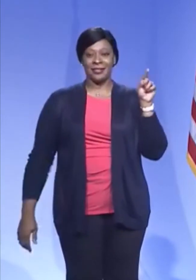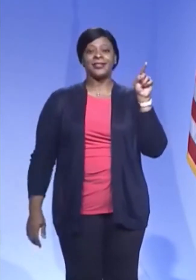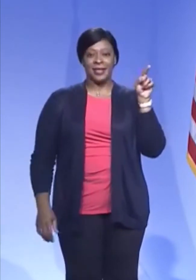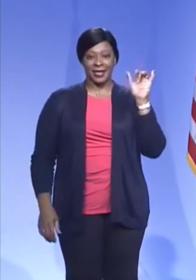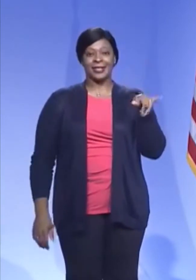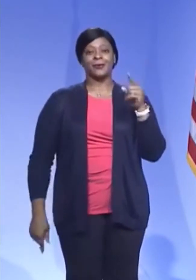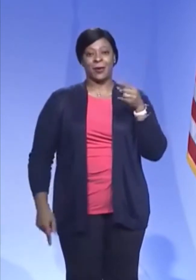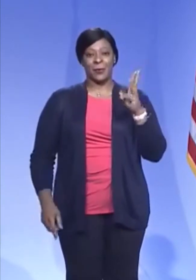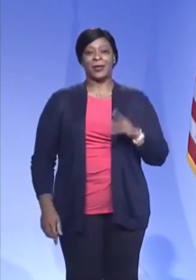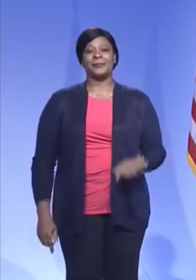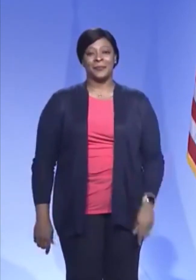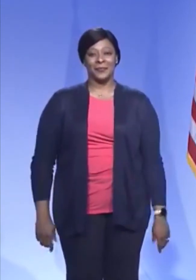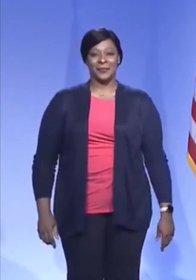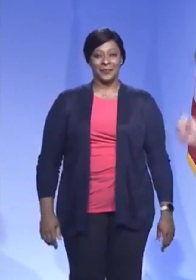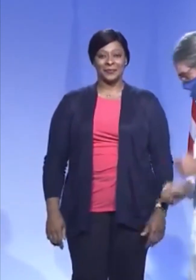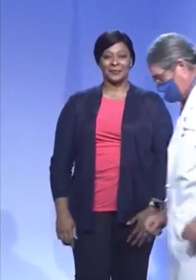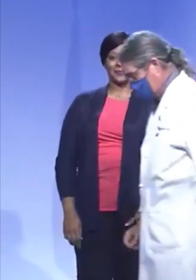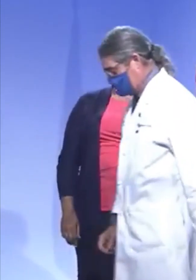wearing a mask.